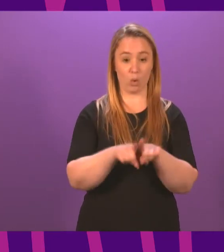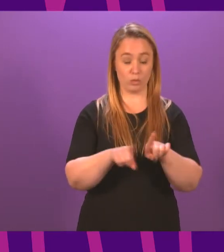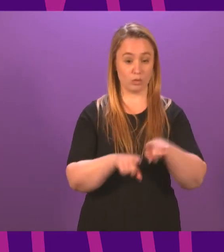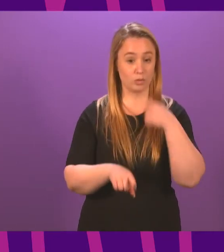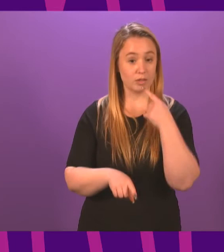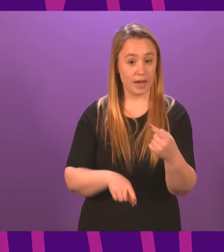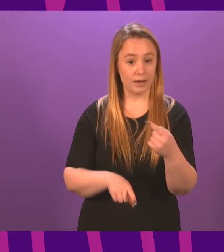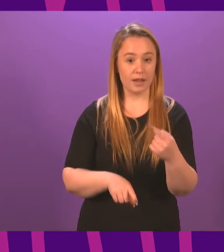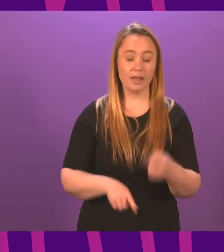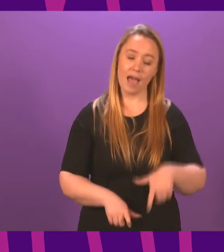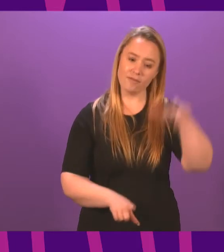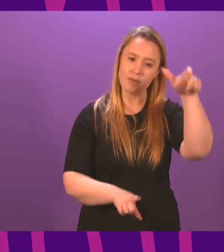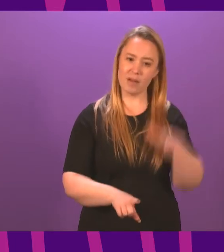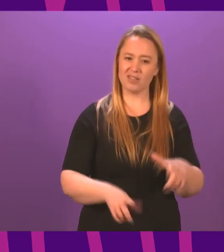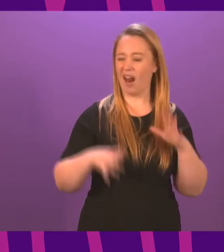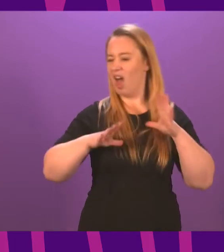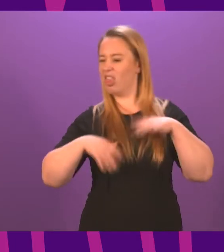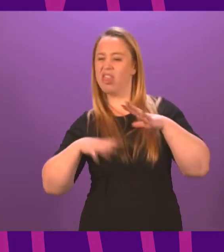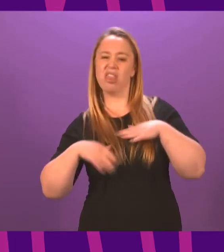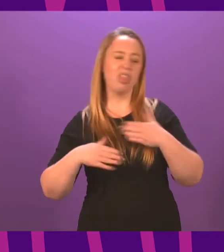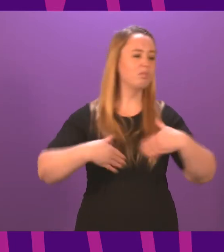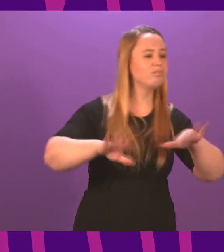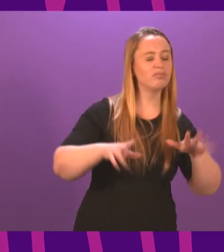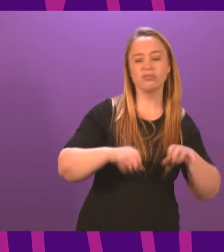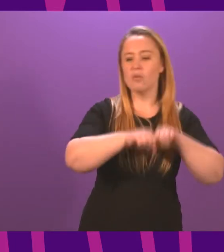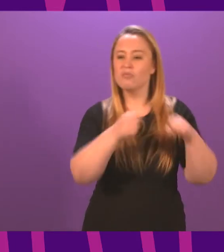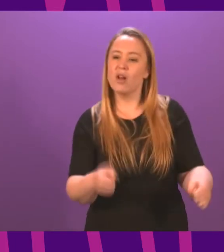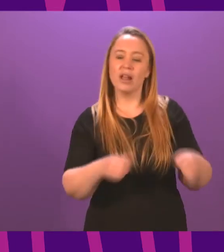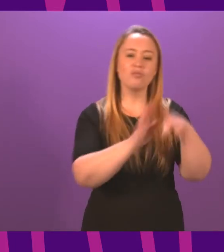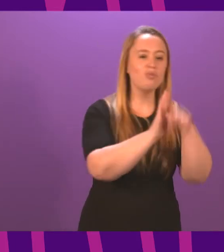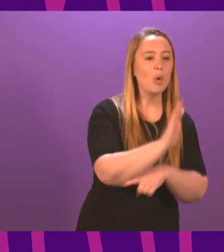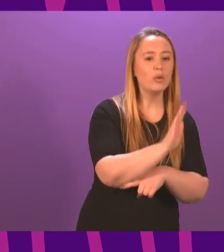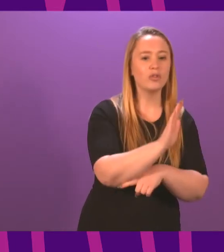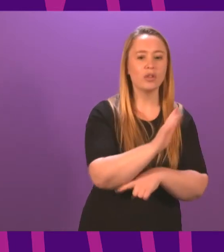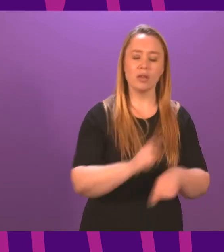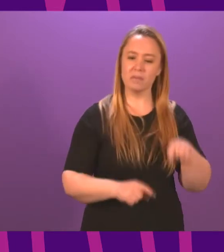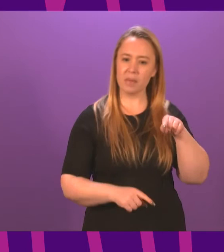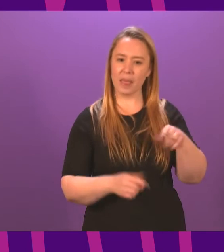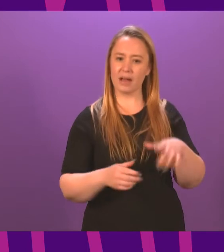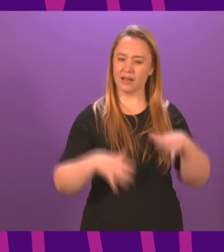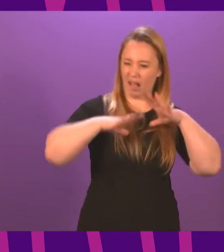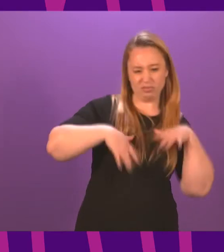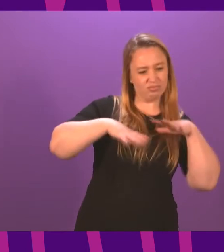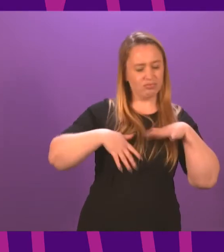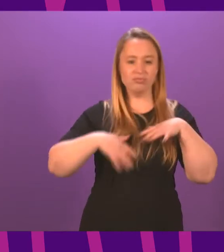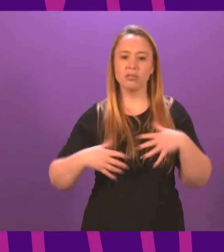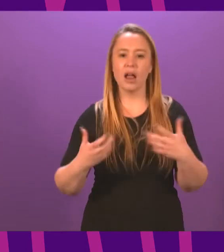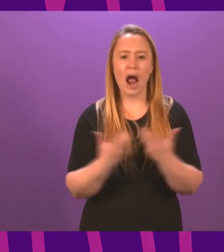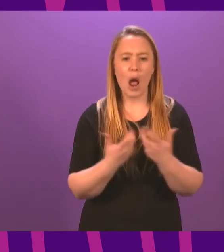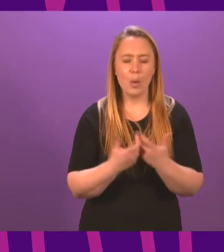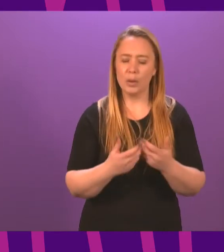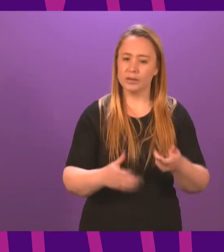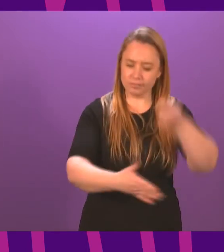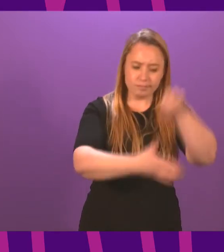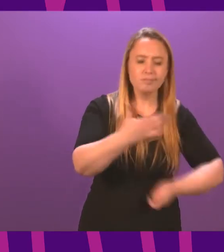only people who flagrantly break the rules will be fined. Well, who decides what flagrant means? Is that a judgment call by the First